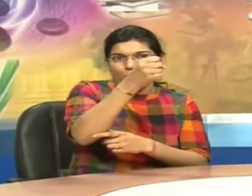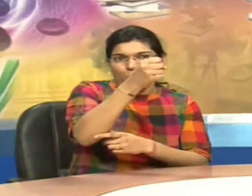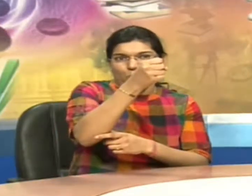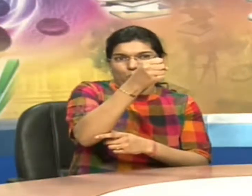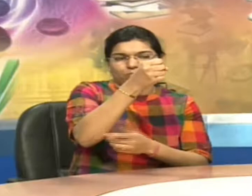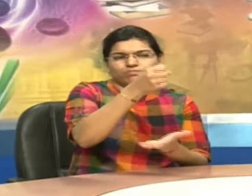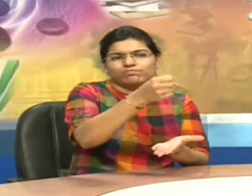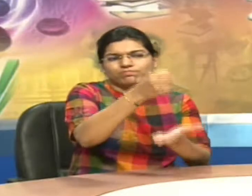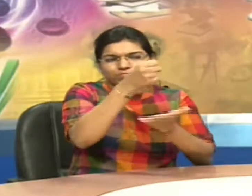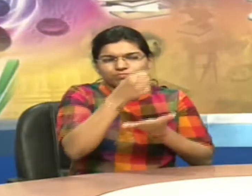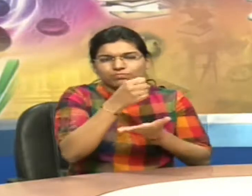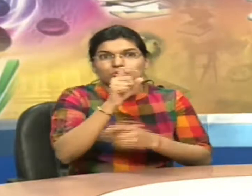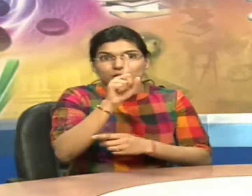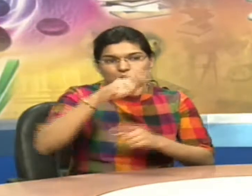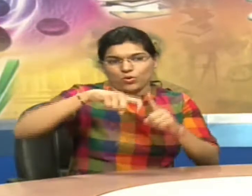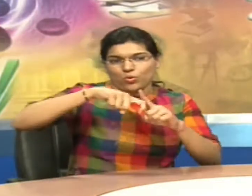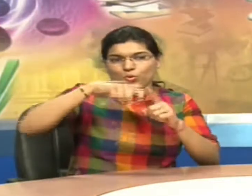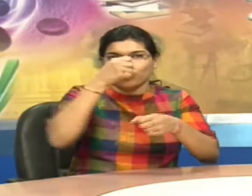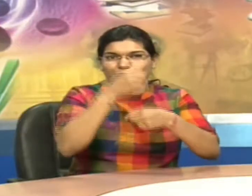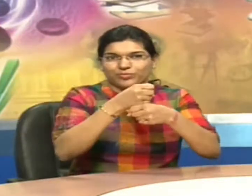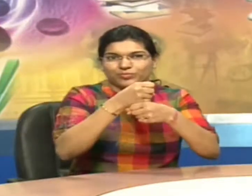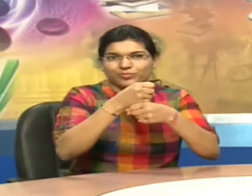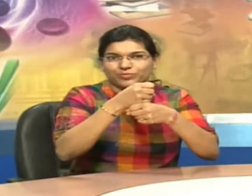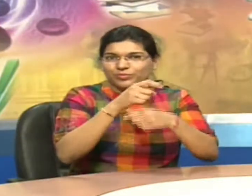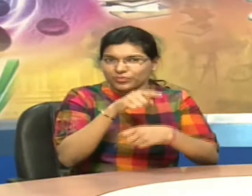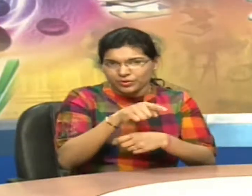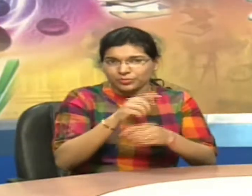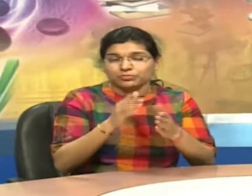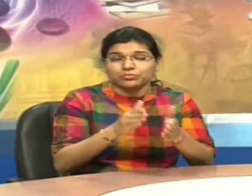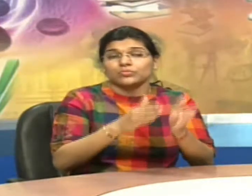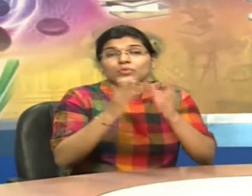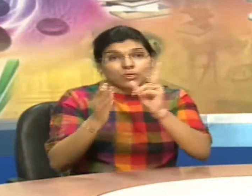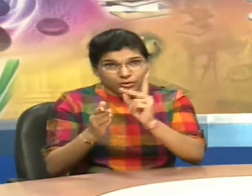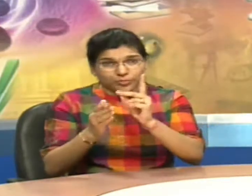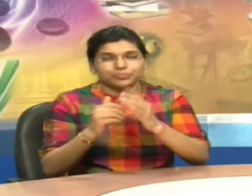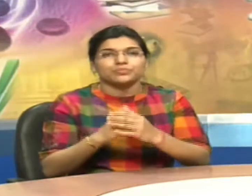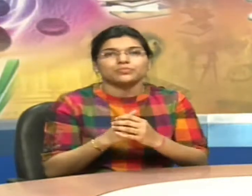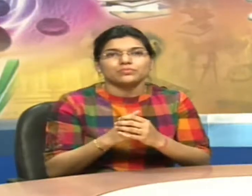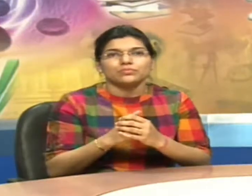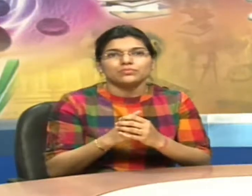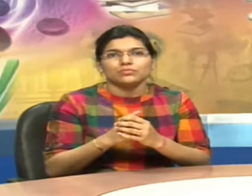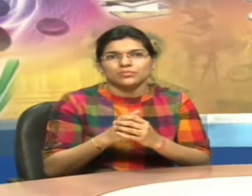For example, when we go to market, we buy vegetables in kg.